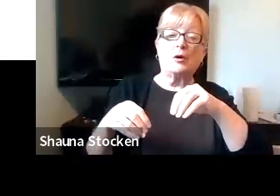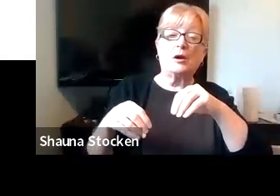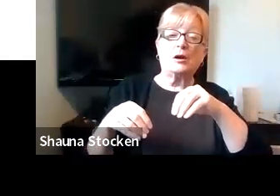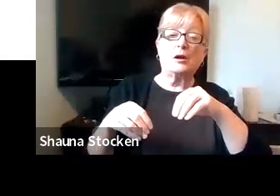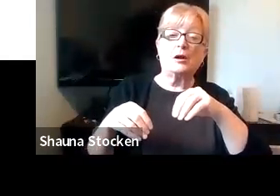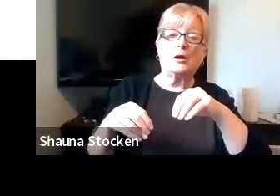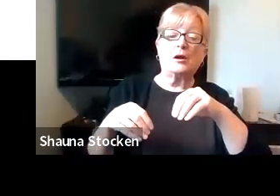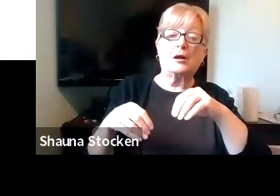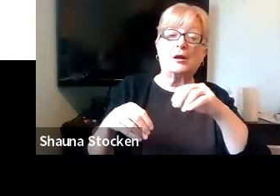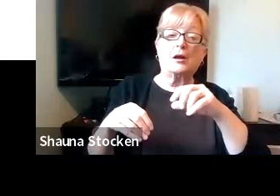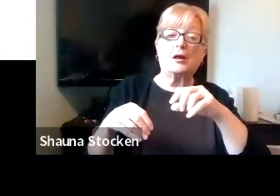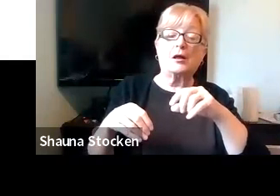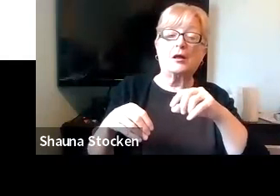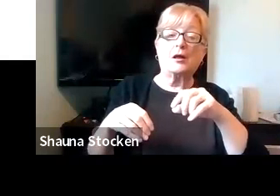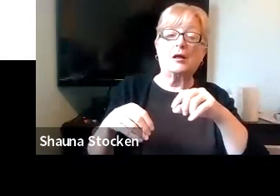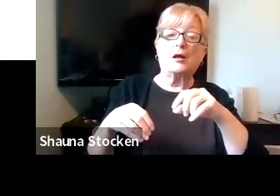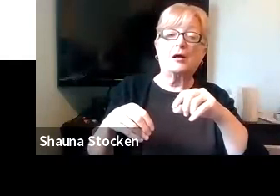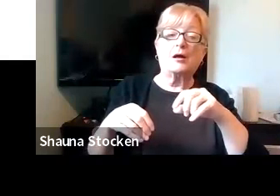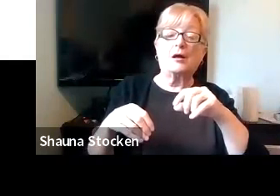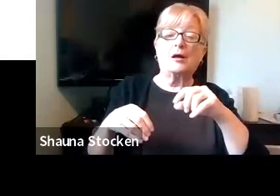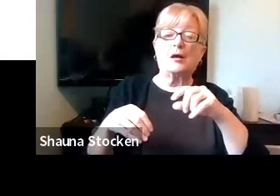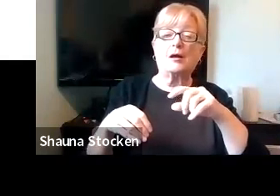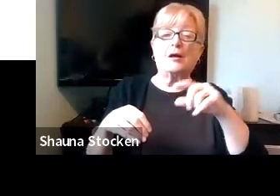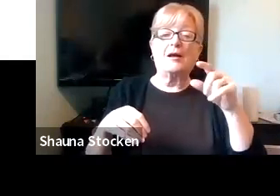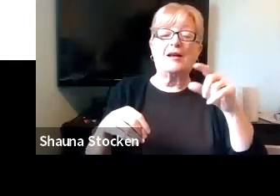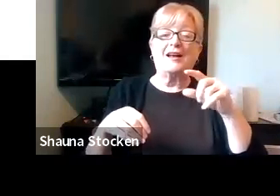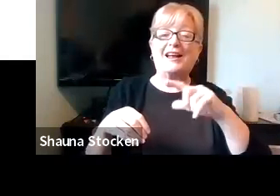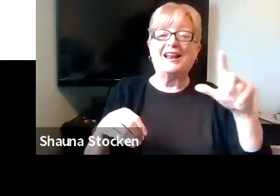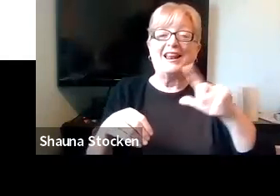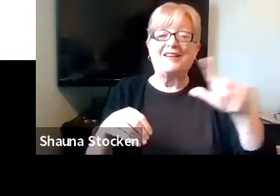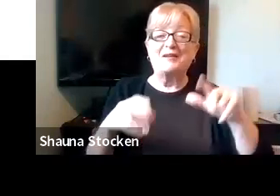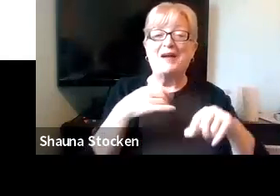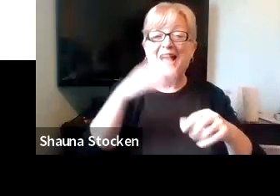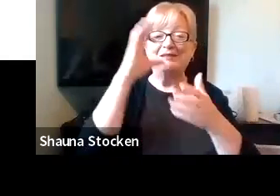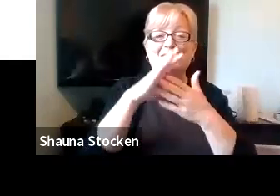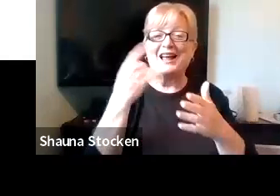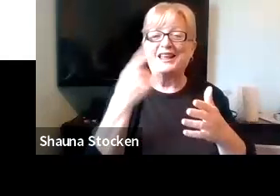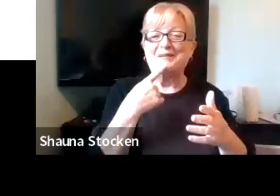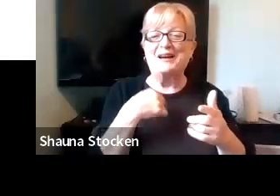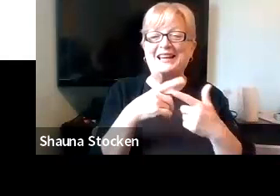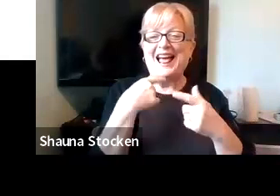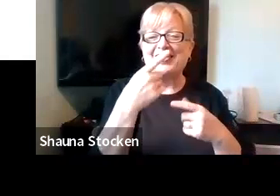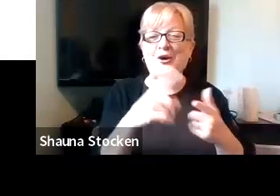To the left. To the left. Right, touching the cooker.